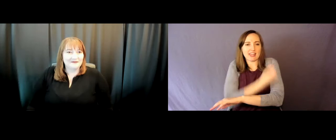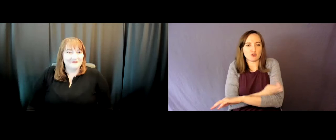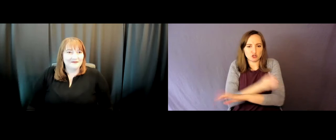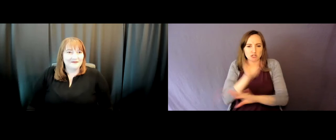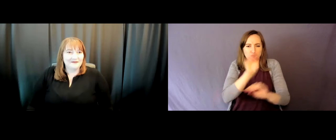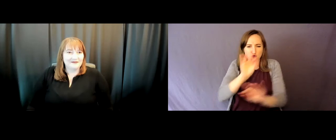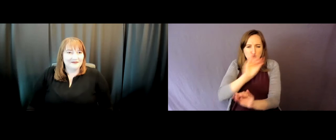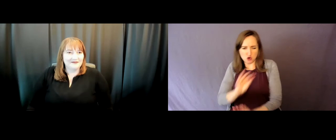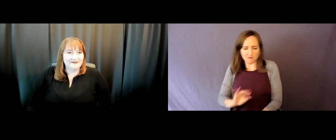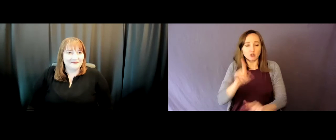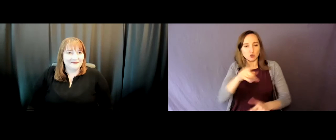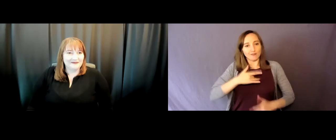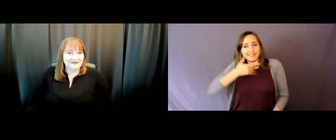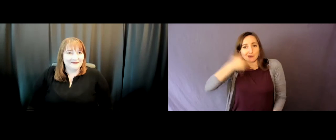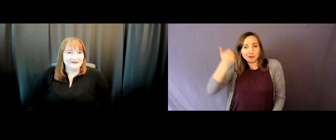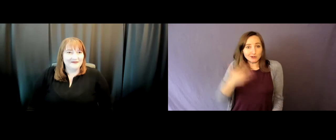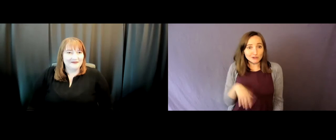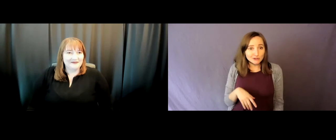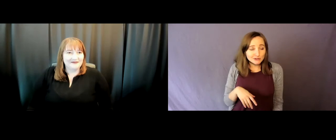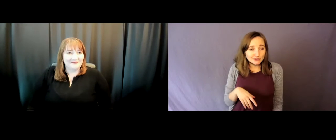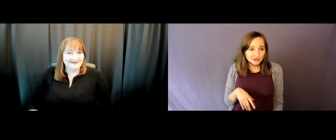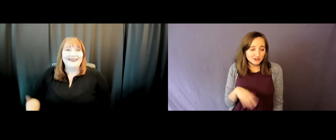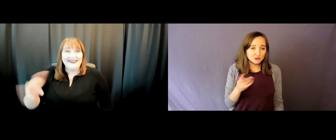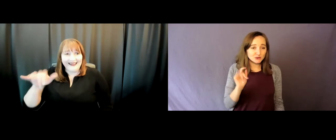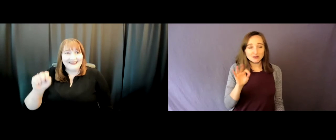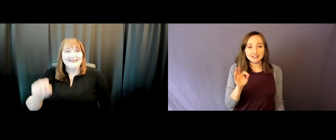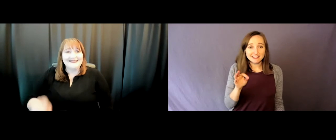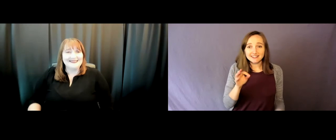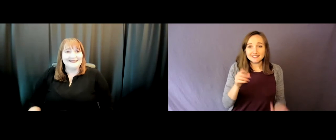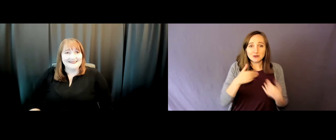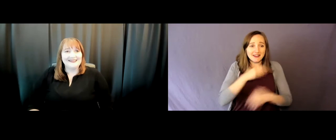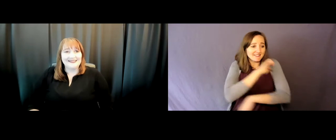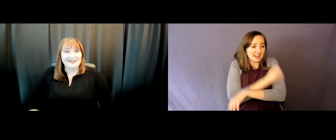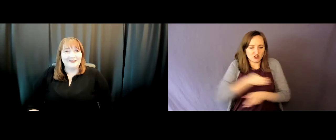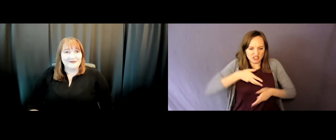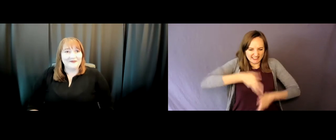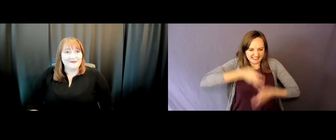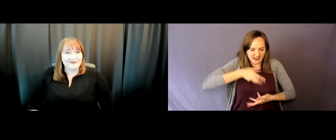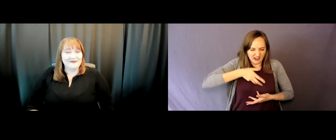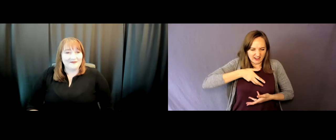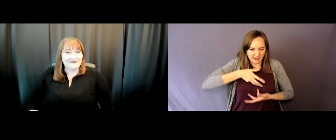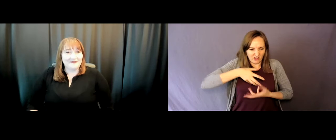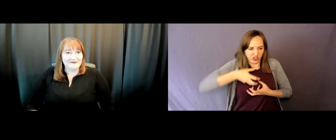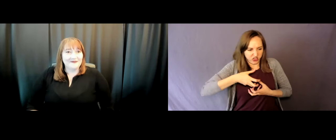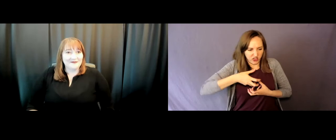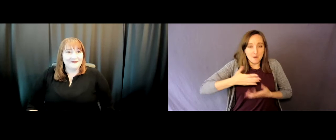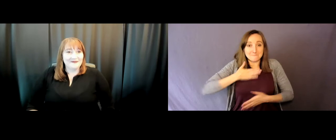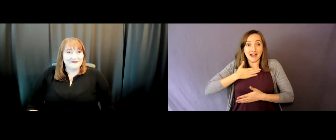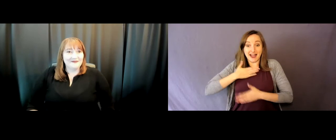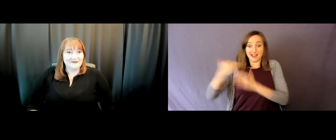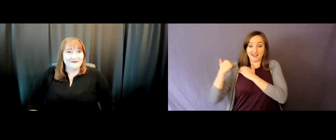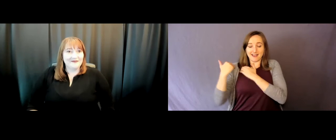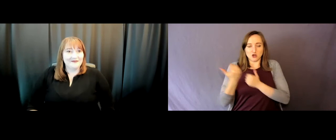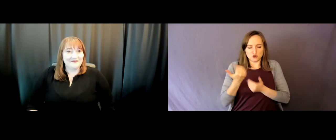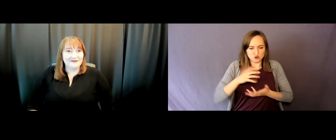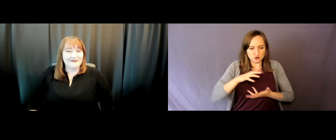feel better. Yeah. And if you've got some energy that's stuck in you, then my job is to release it, get it